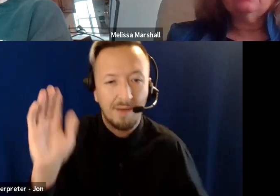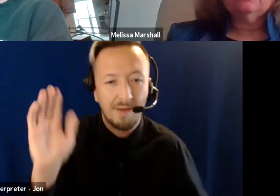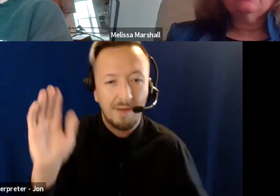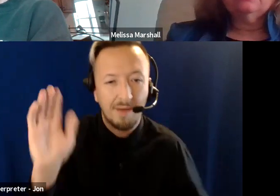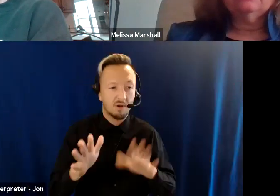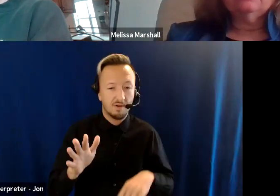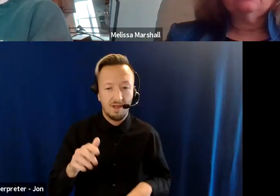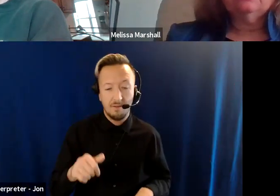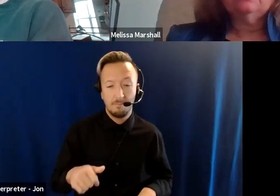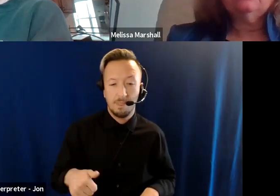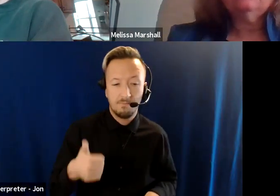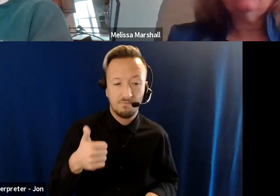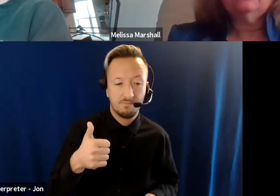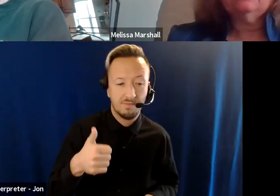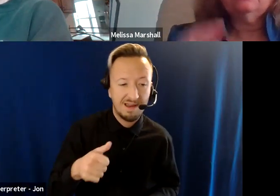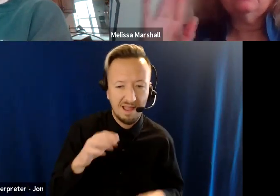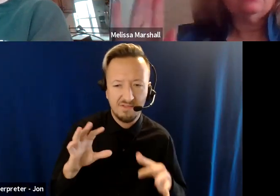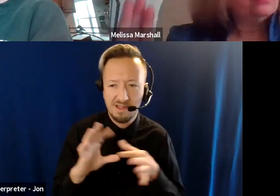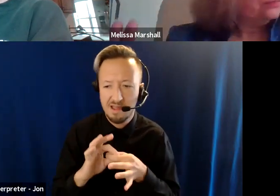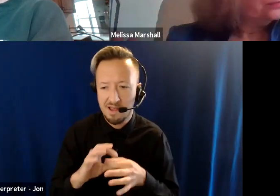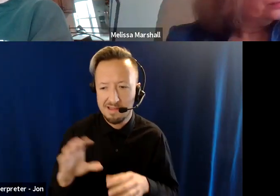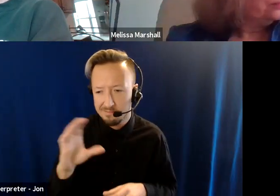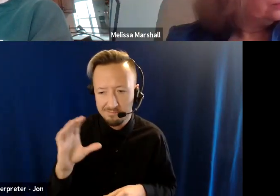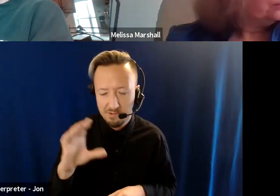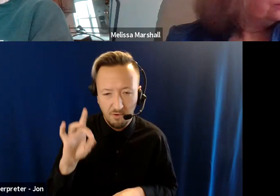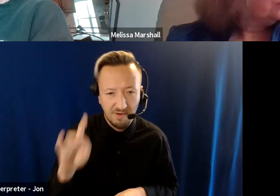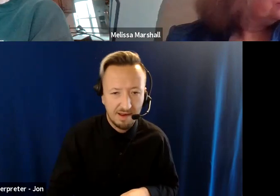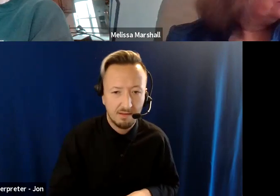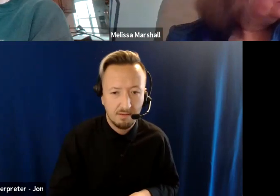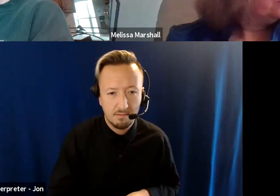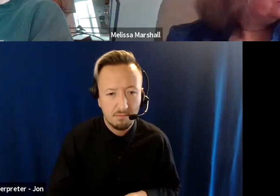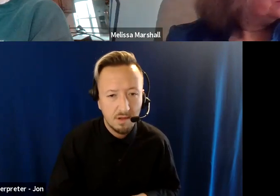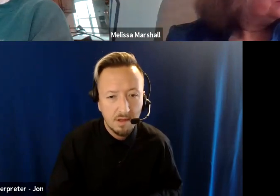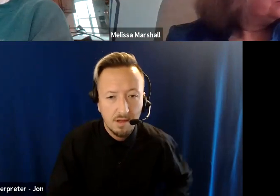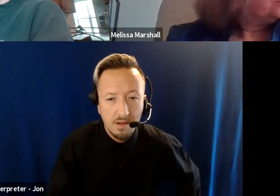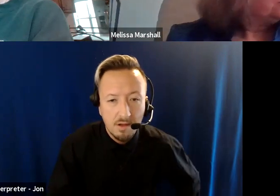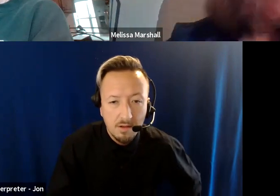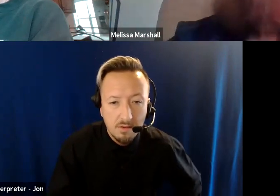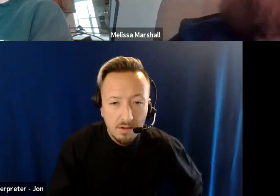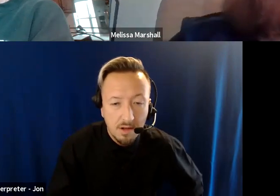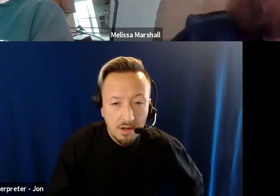Hi, I'm the interpreter. I didn't have the link. I had to go find it.